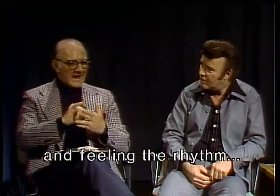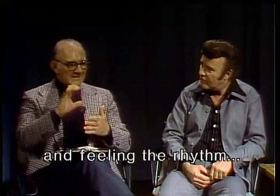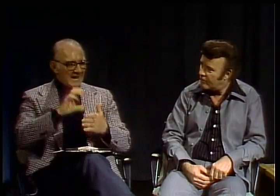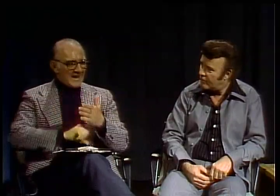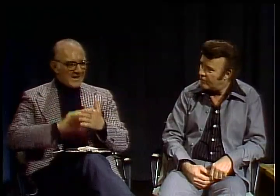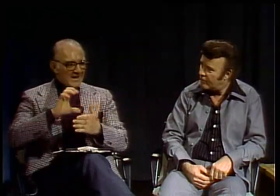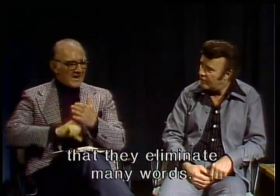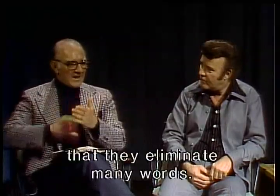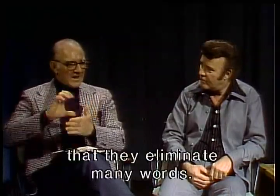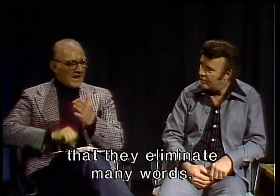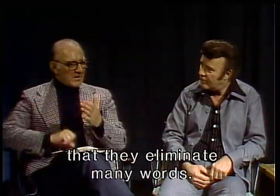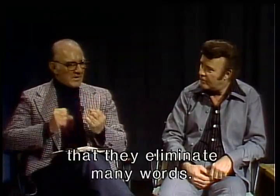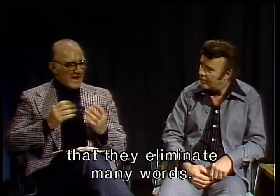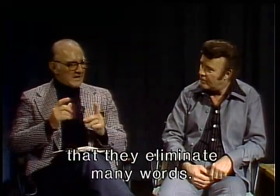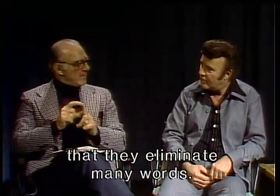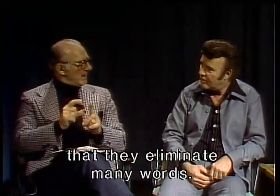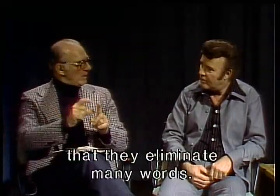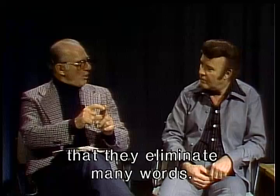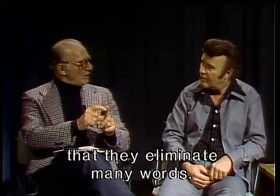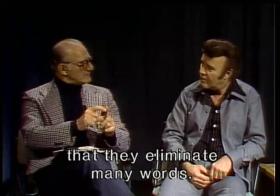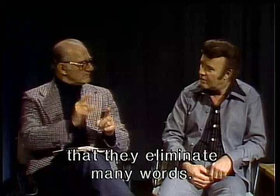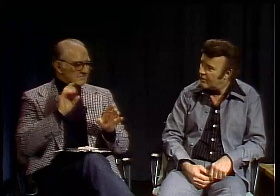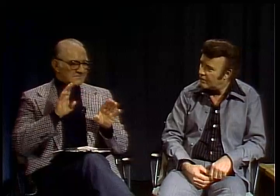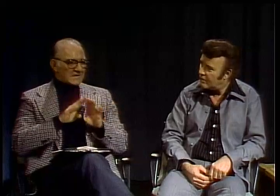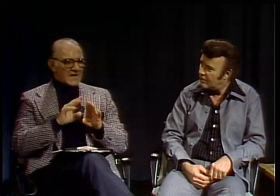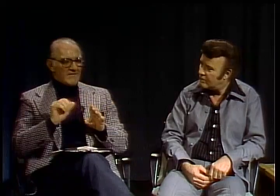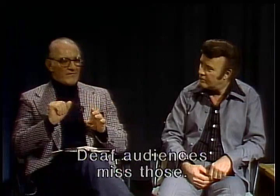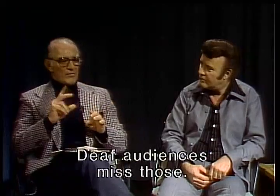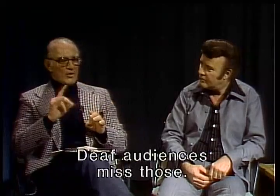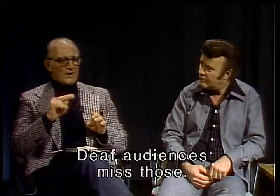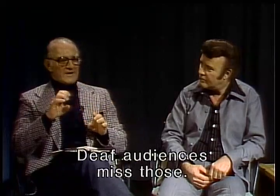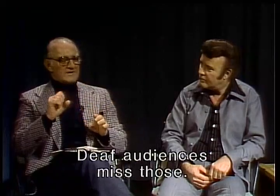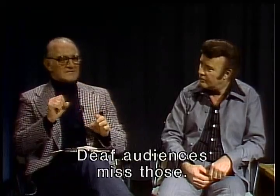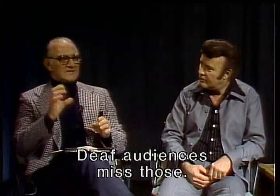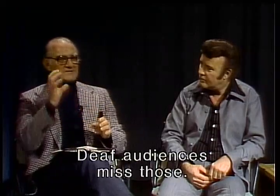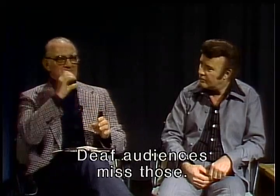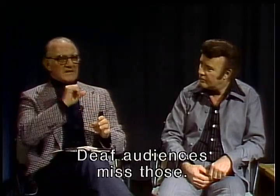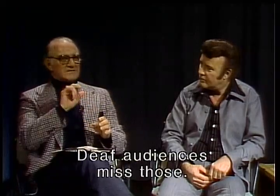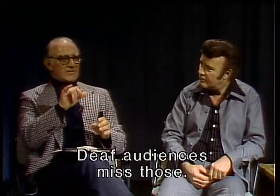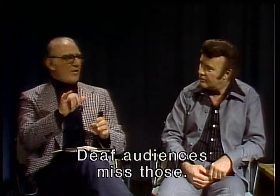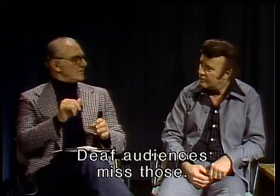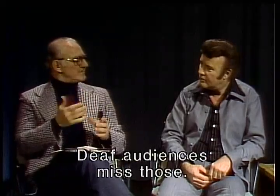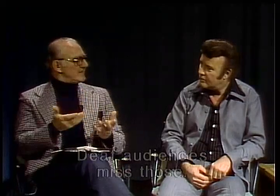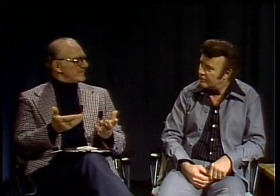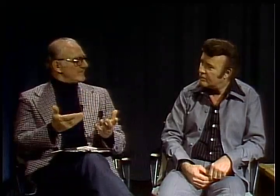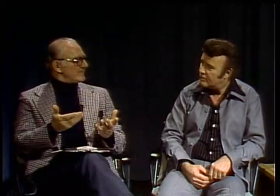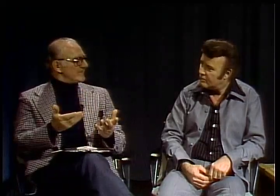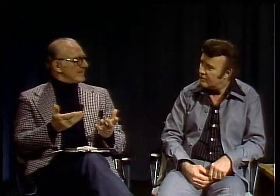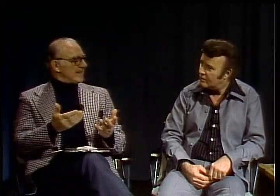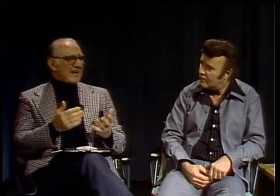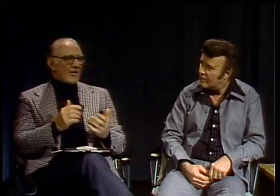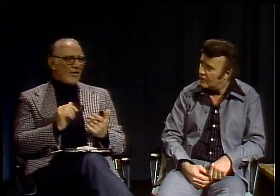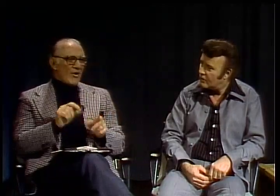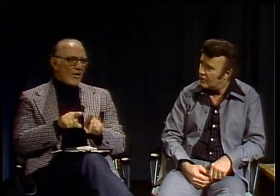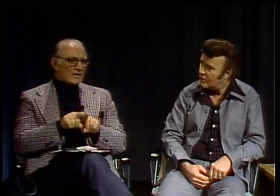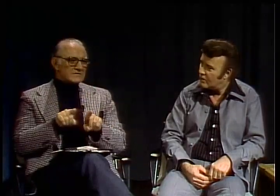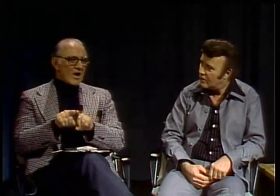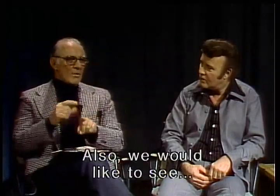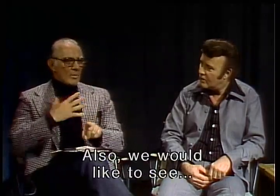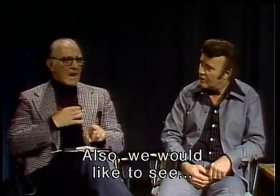they eliminate many words. Deaf audiences miss those. Also, we would like